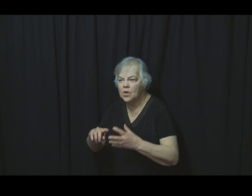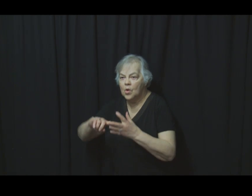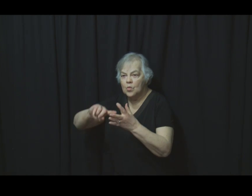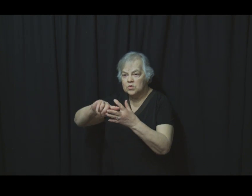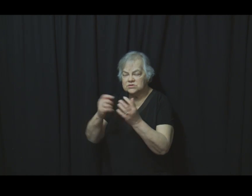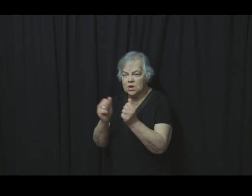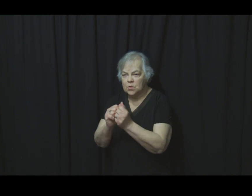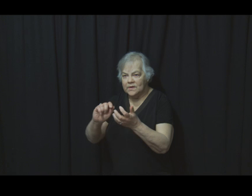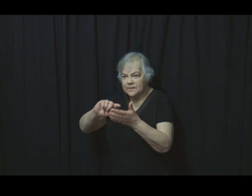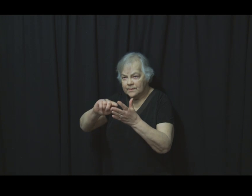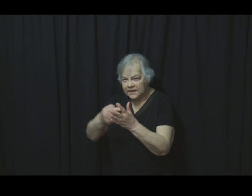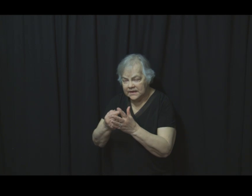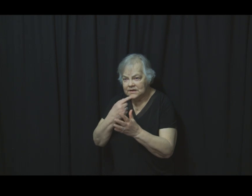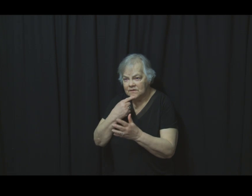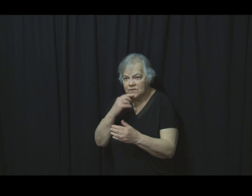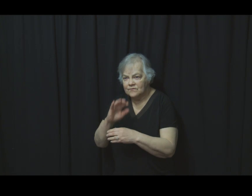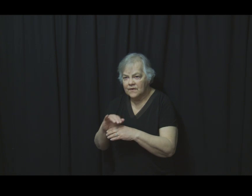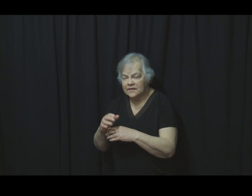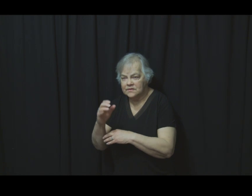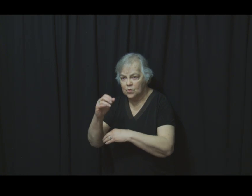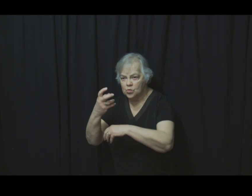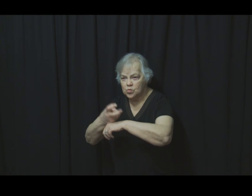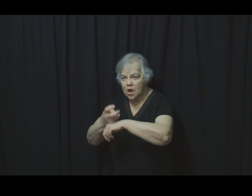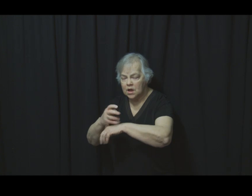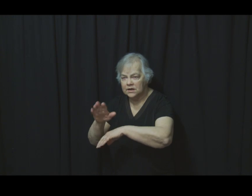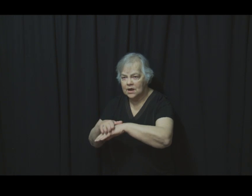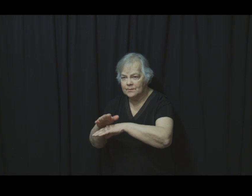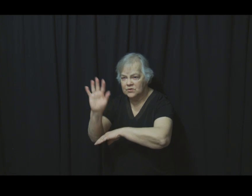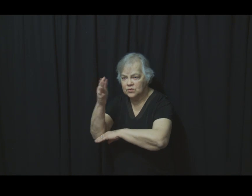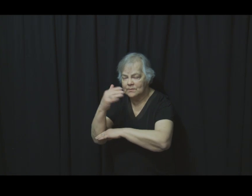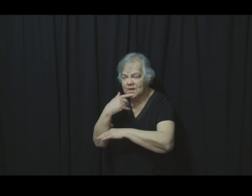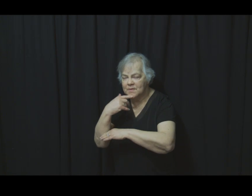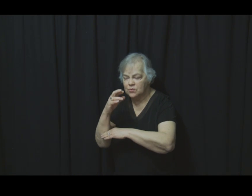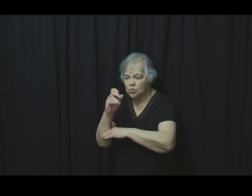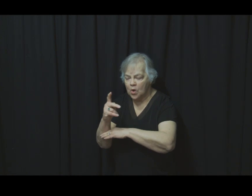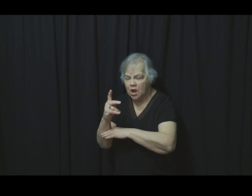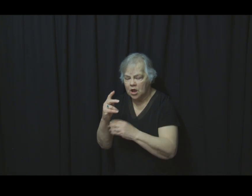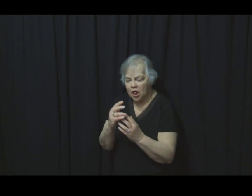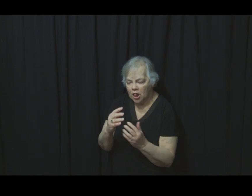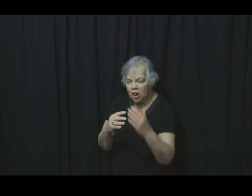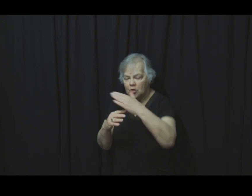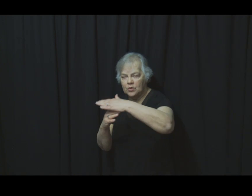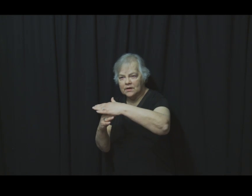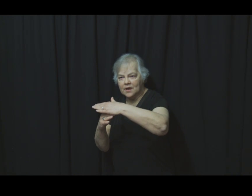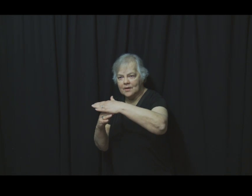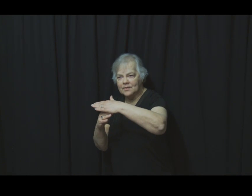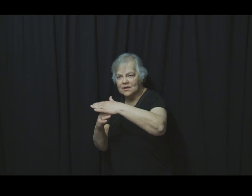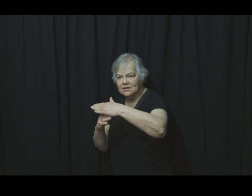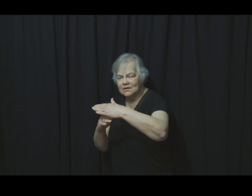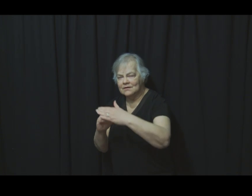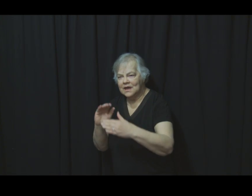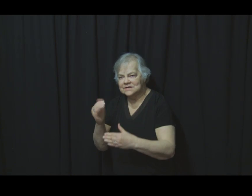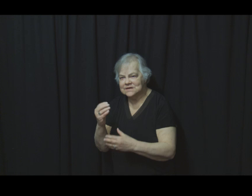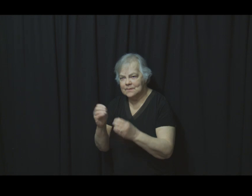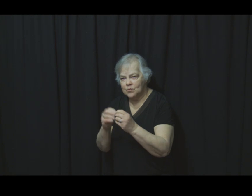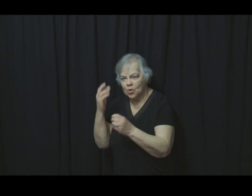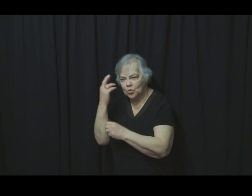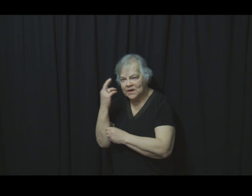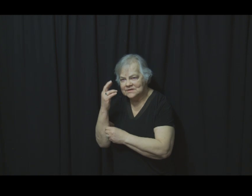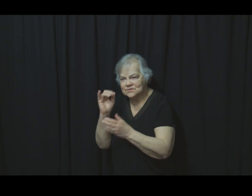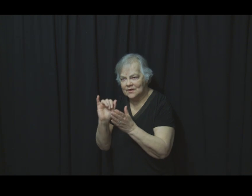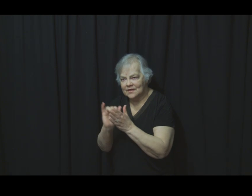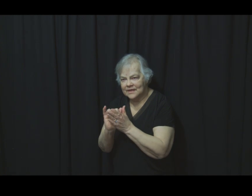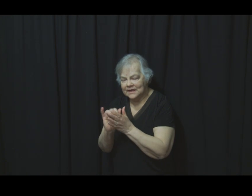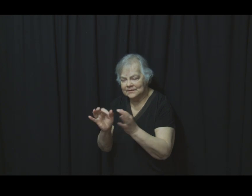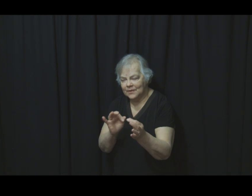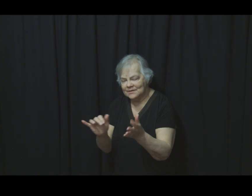of 45,000 year old trees, maybe the rock slid on top. Maybe that's it. That seems much more reasonable explanation than it's